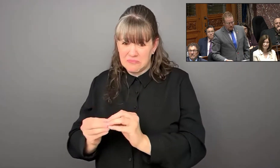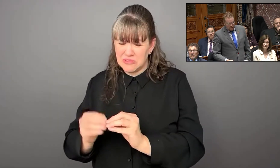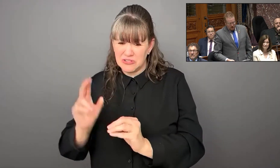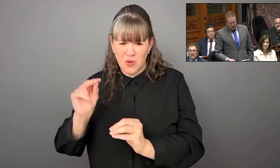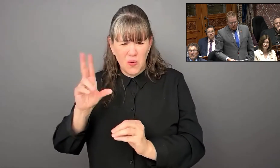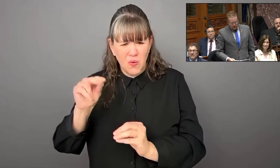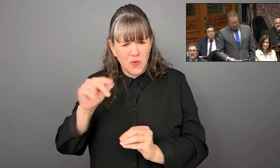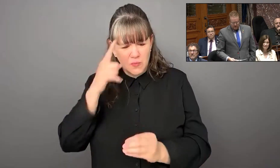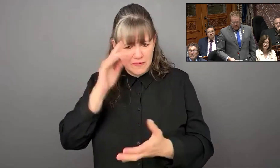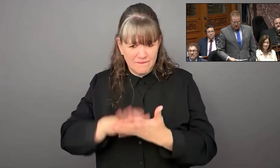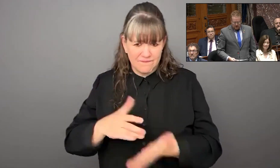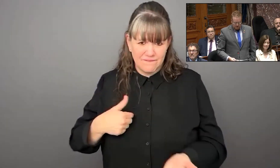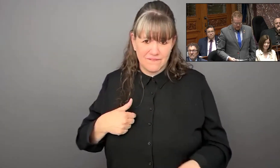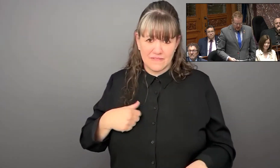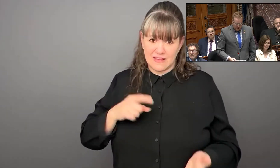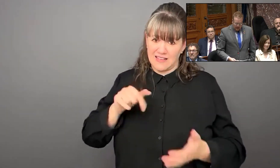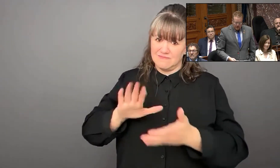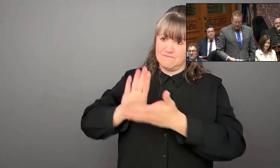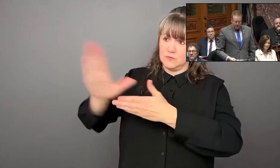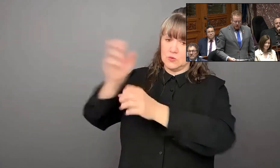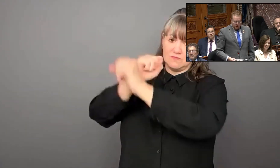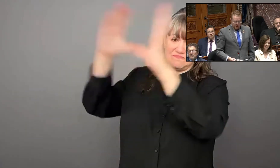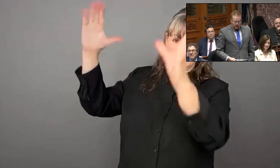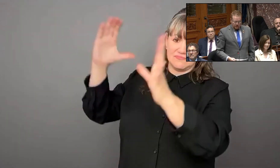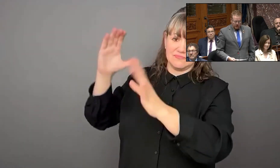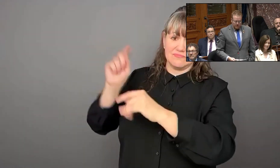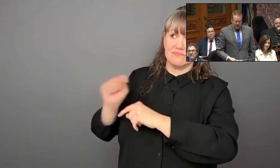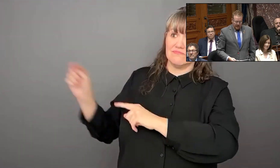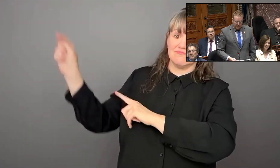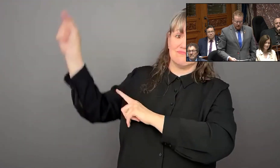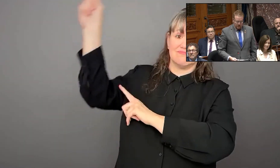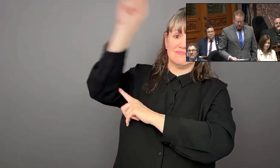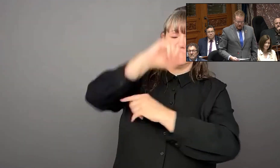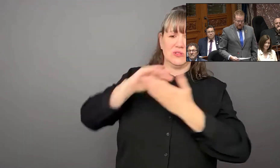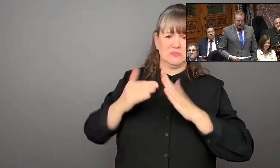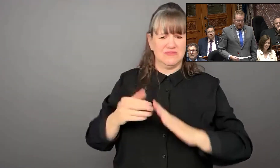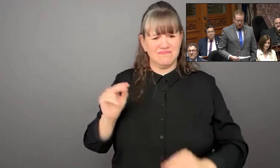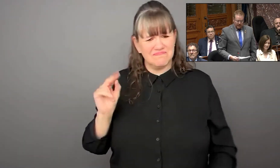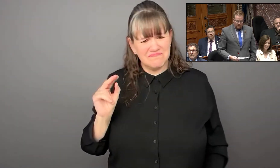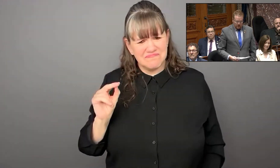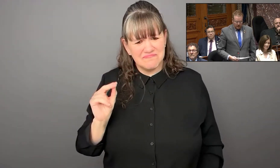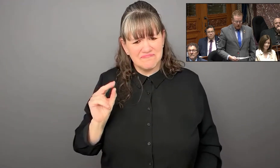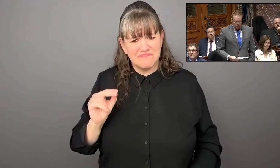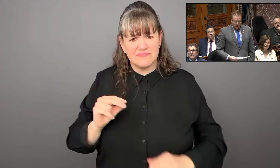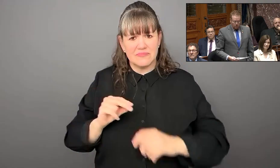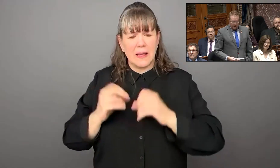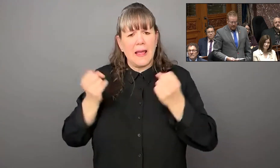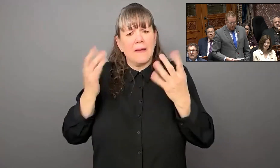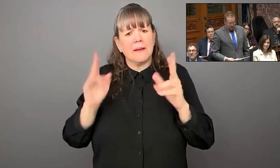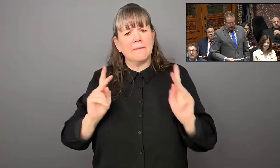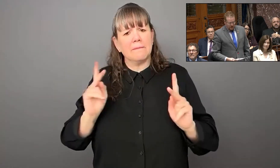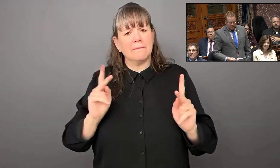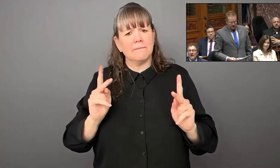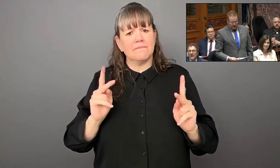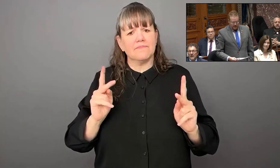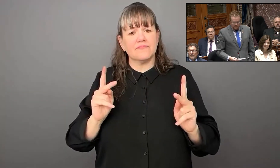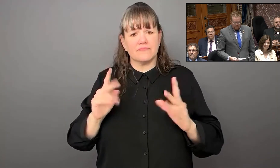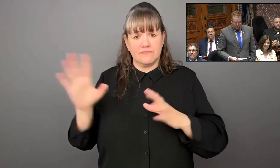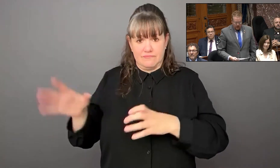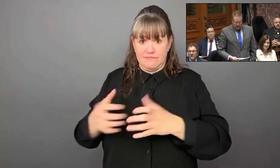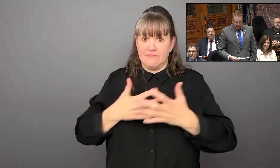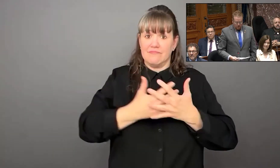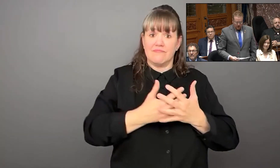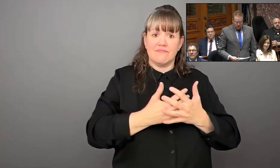Columbia. To the Minister, how many people are concurrently being held in segregation while awaiting involuntary